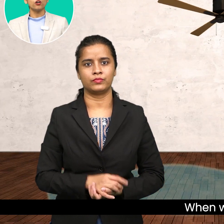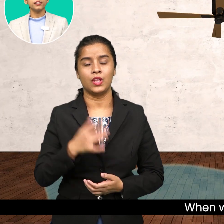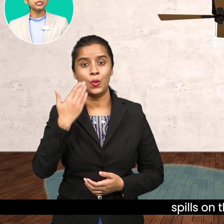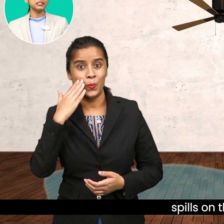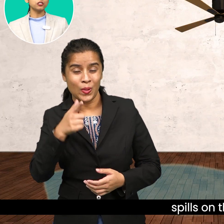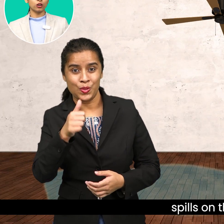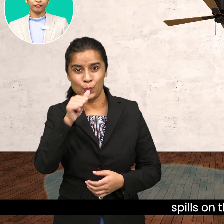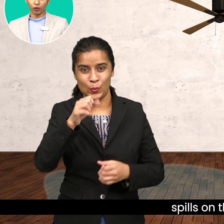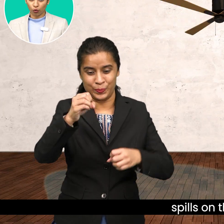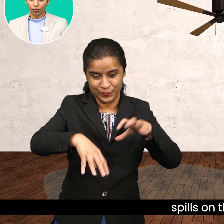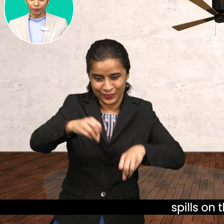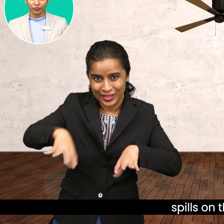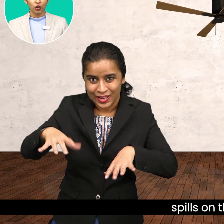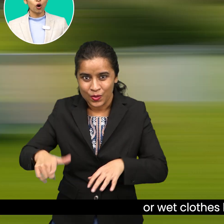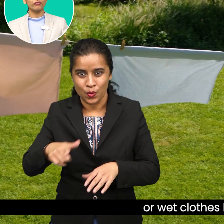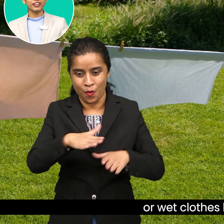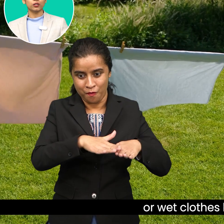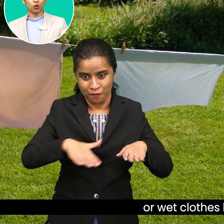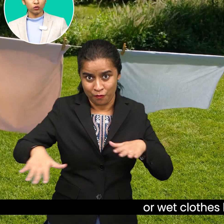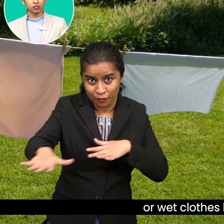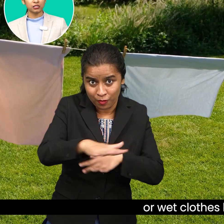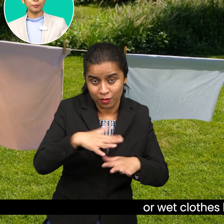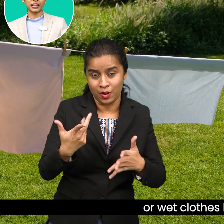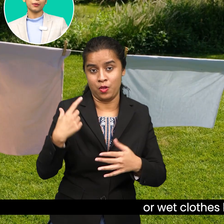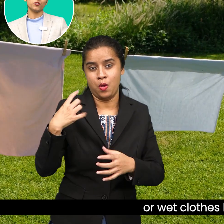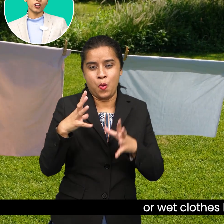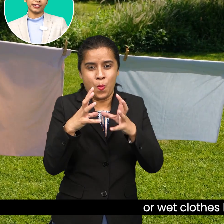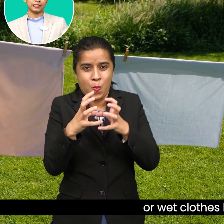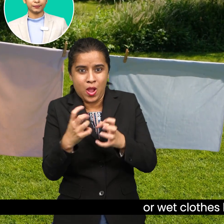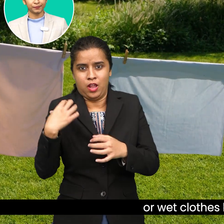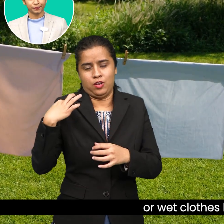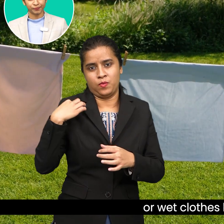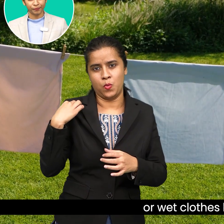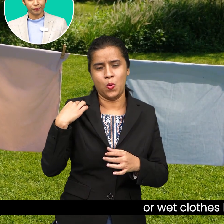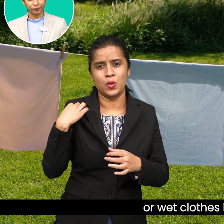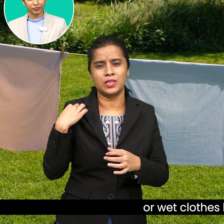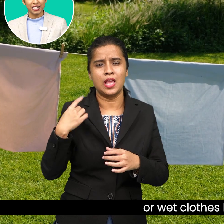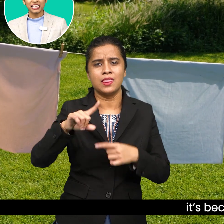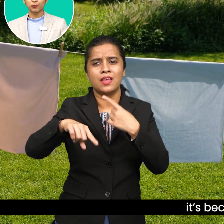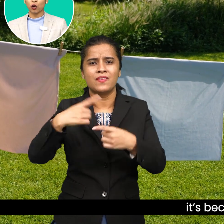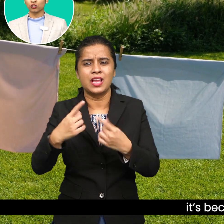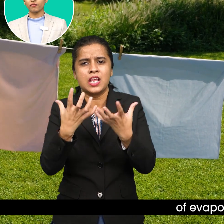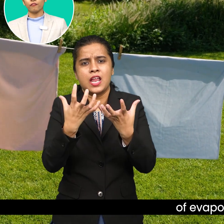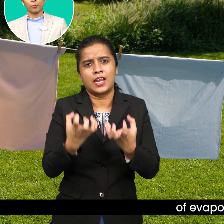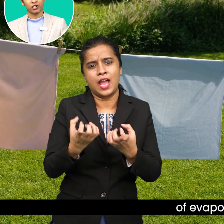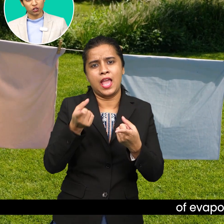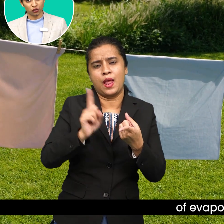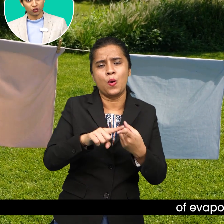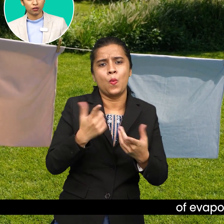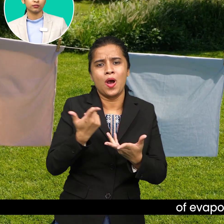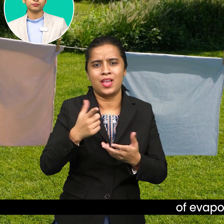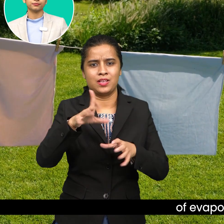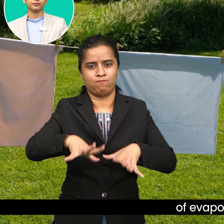When water spills on the floor or wet clothes become dry, it's because of